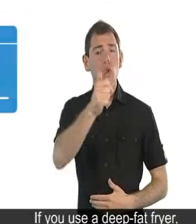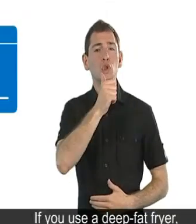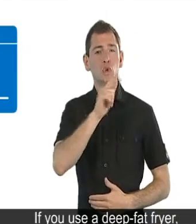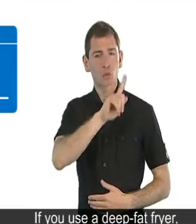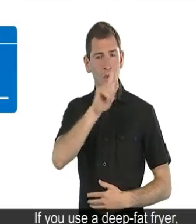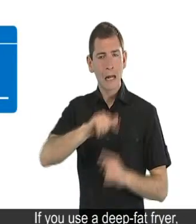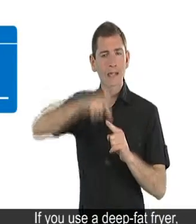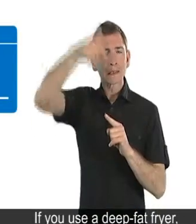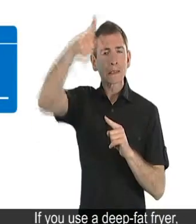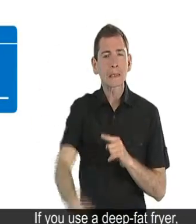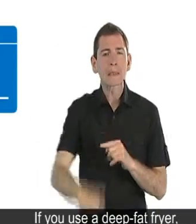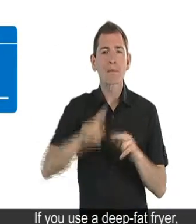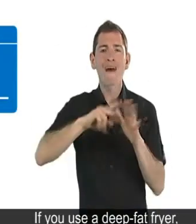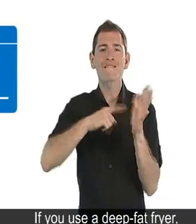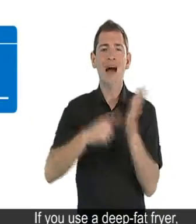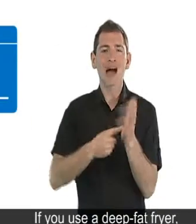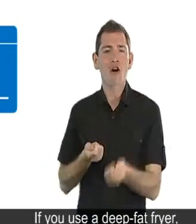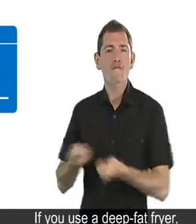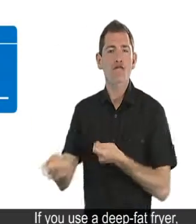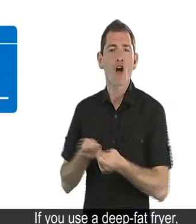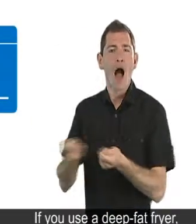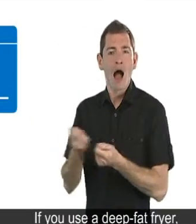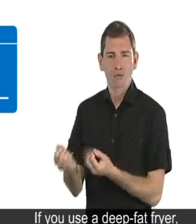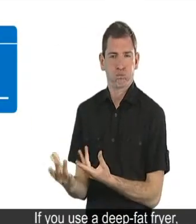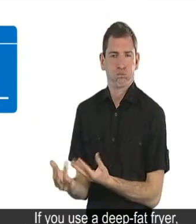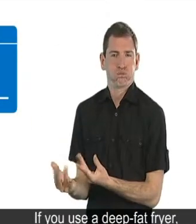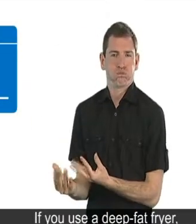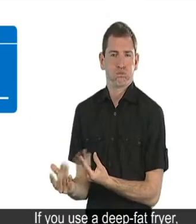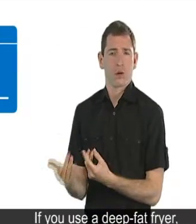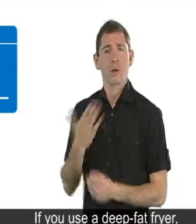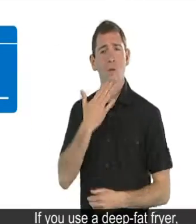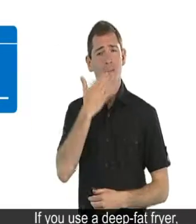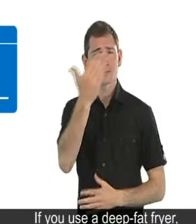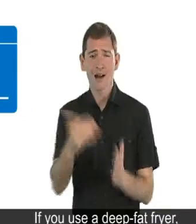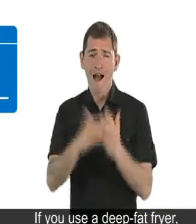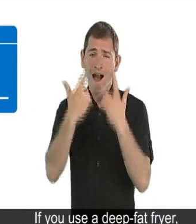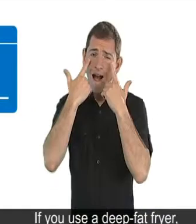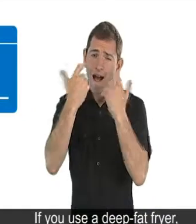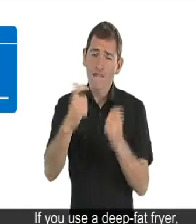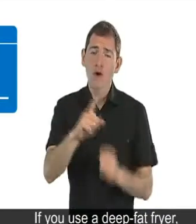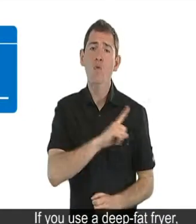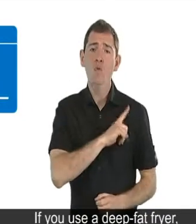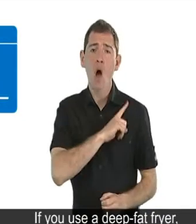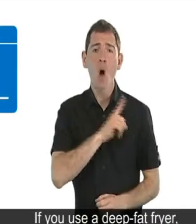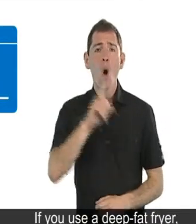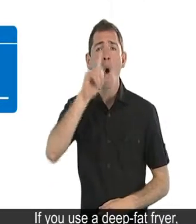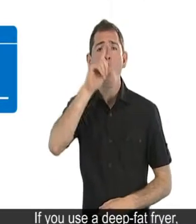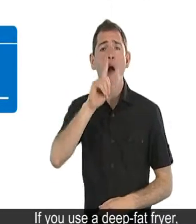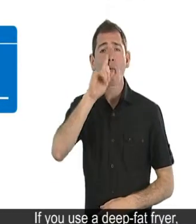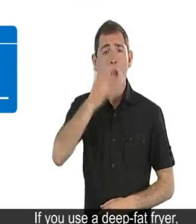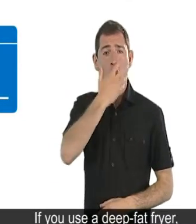If you use a deep fat fryer, take extra care as hot oil can easily catch fire.